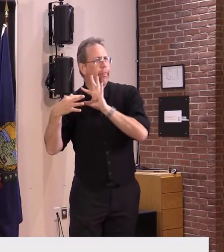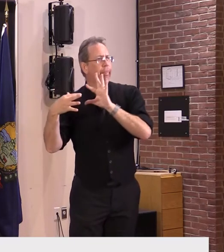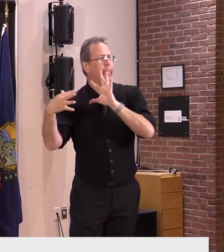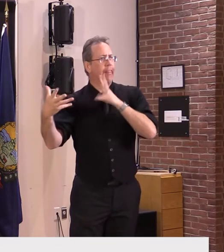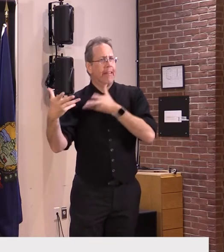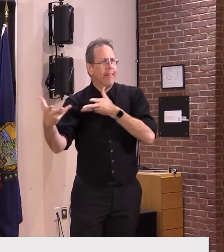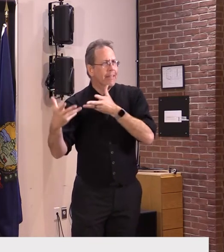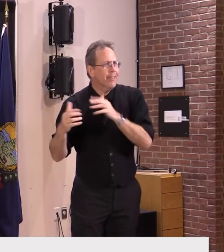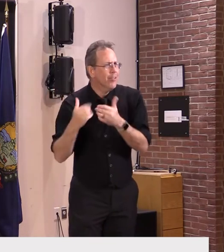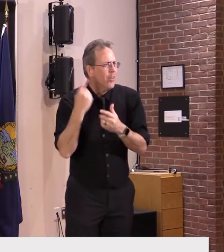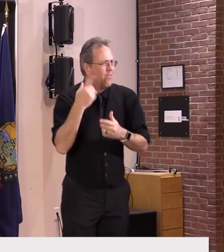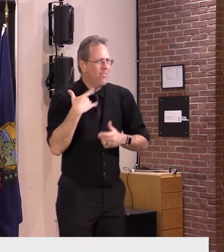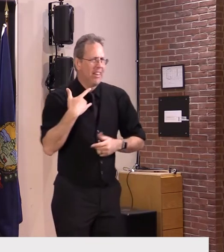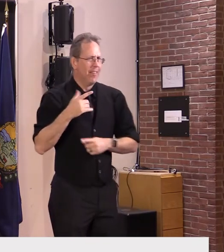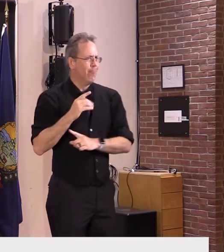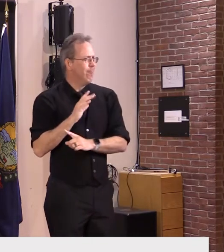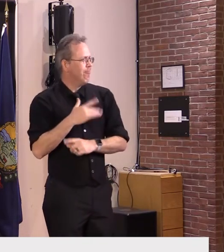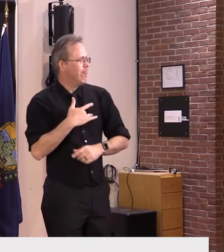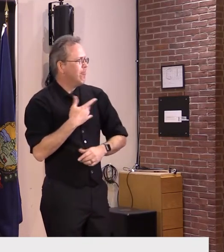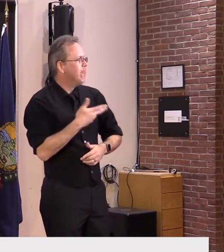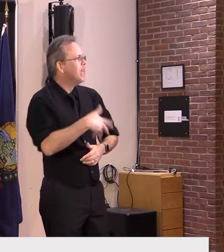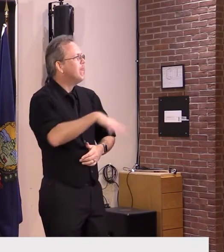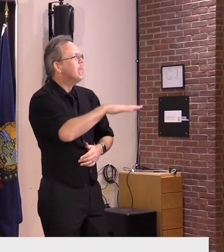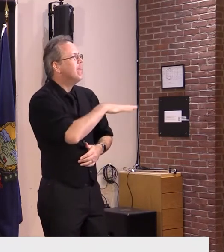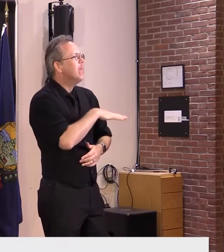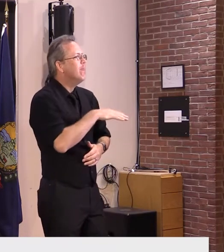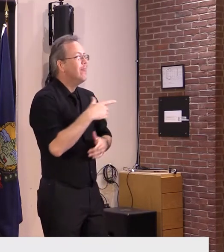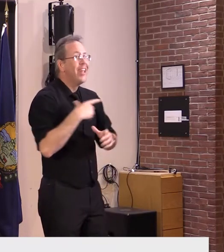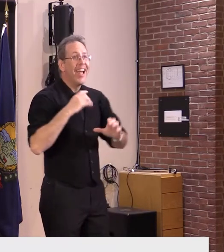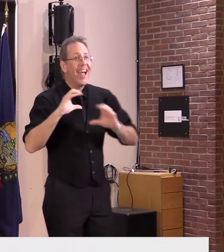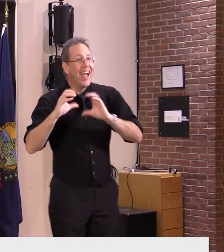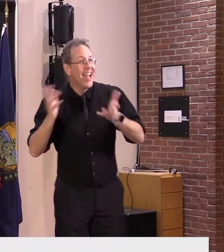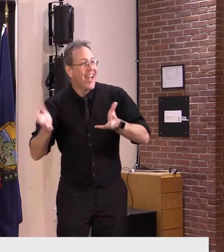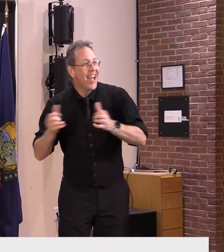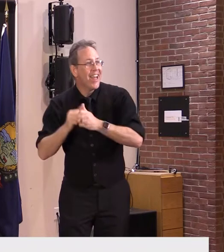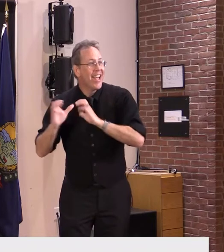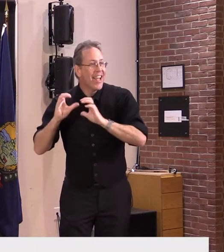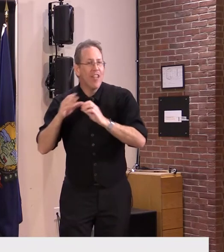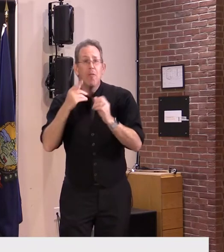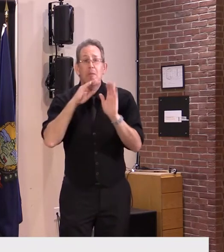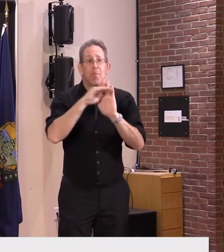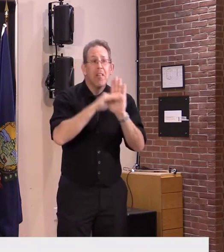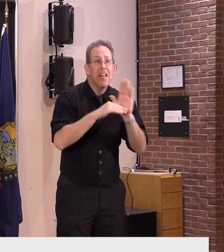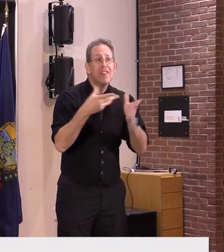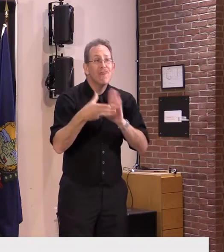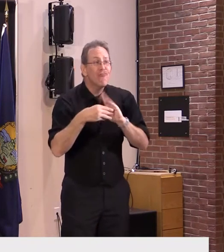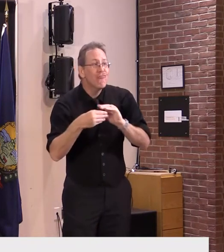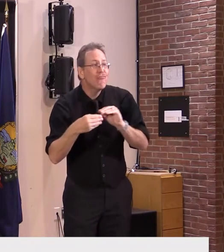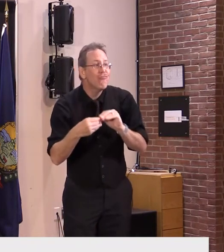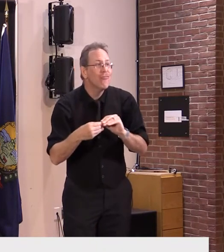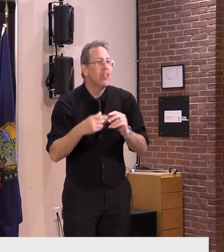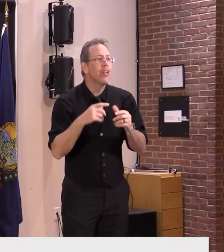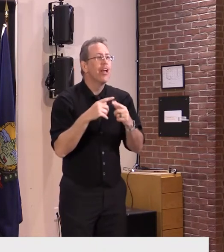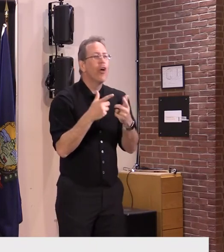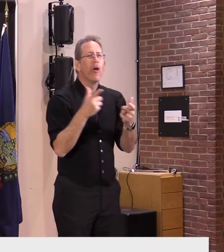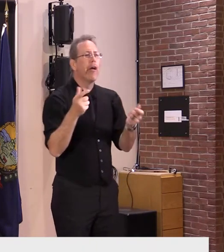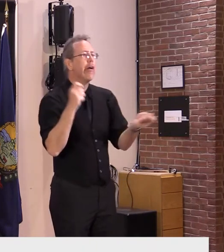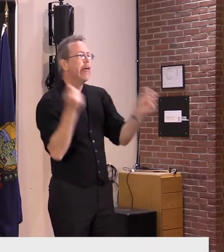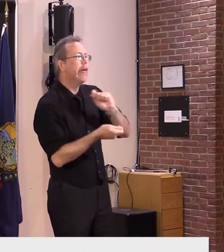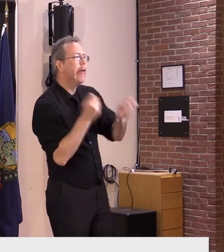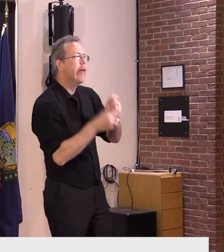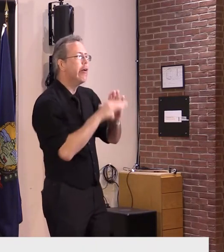often the conversations with your administration about bills have not been either forthright or have shifted over